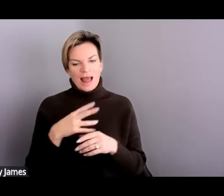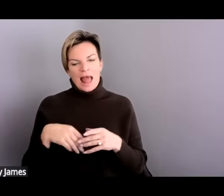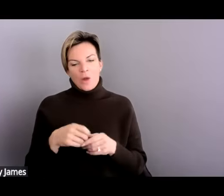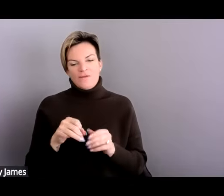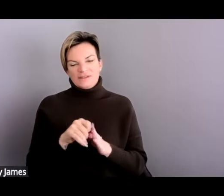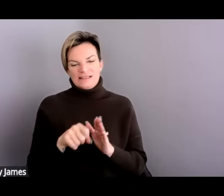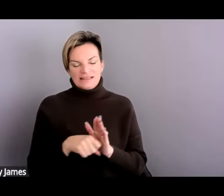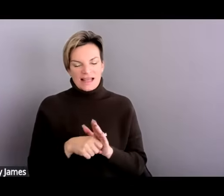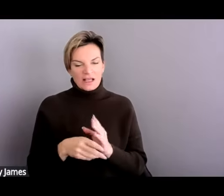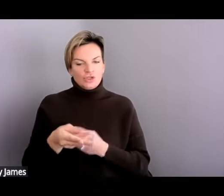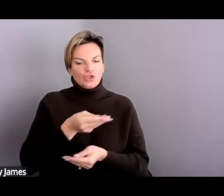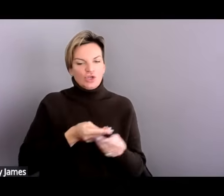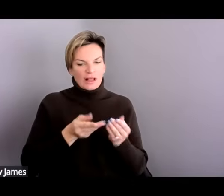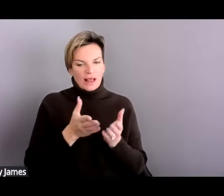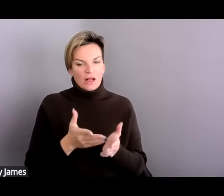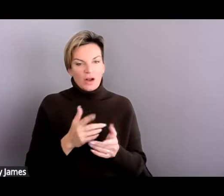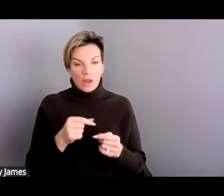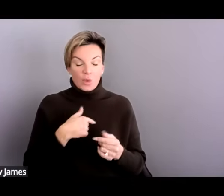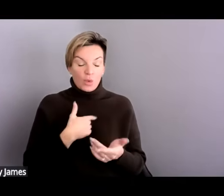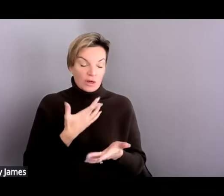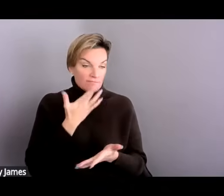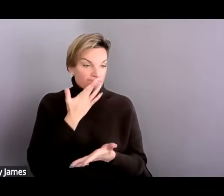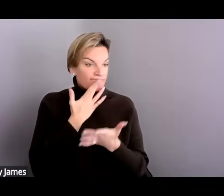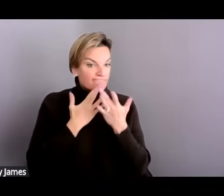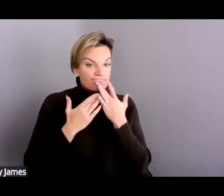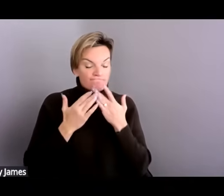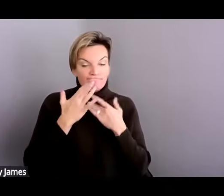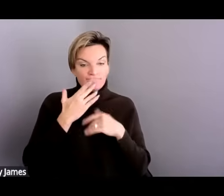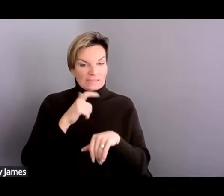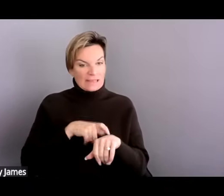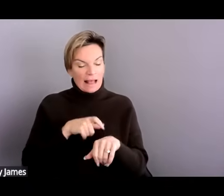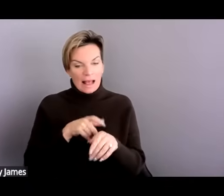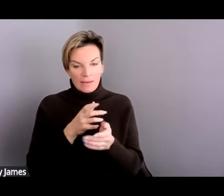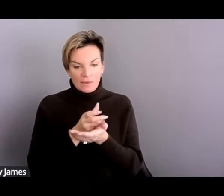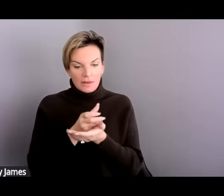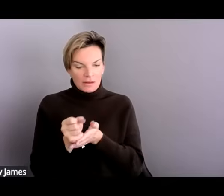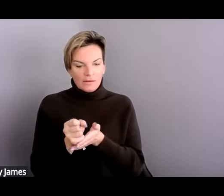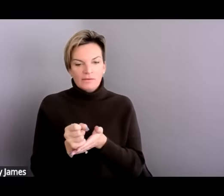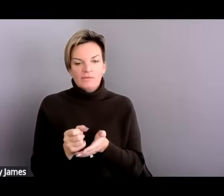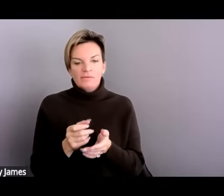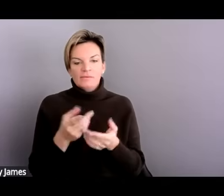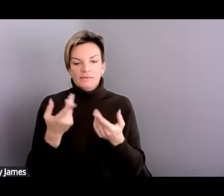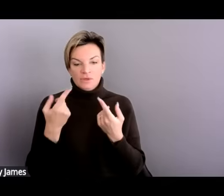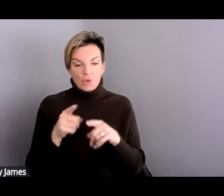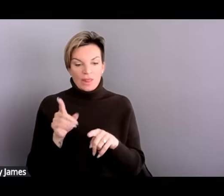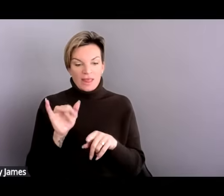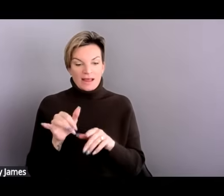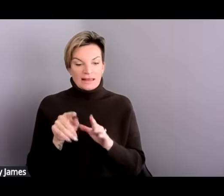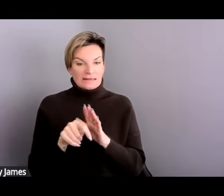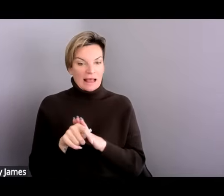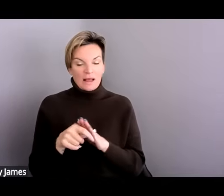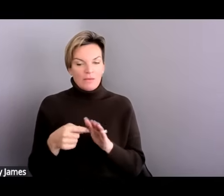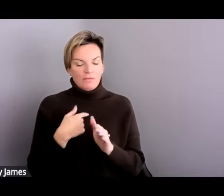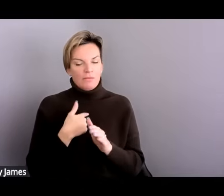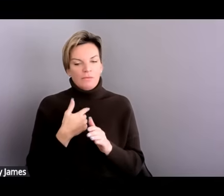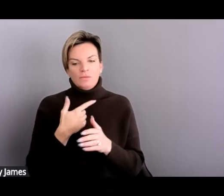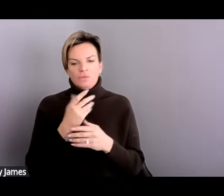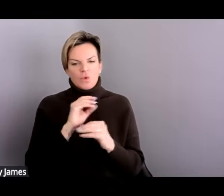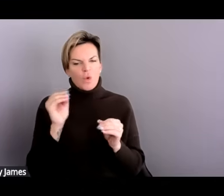very pressed for time. And we didn't at that time have any procedure, which is what we said